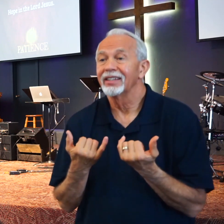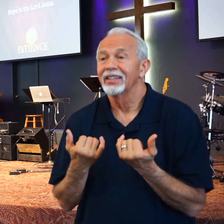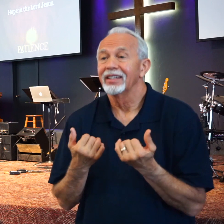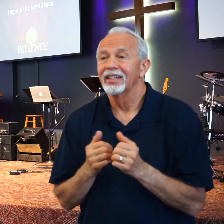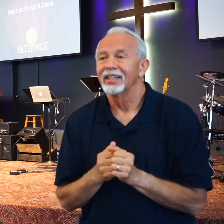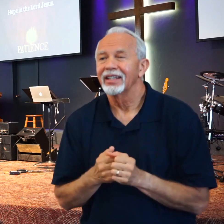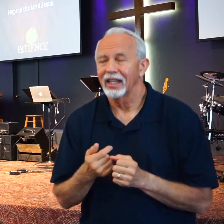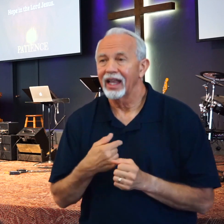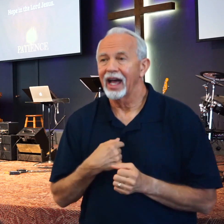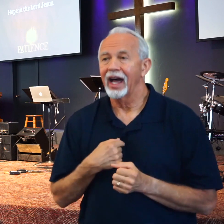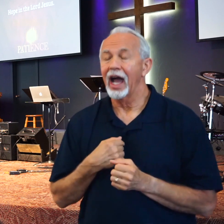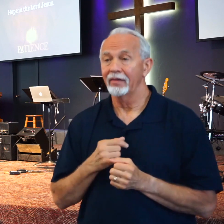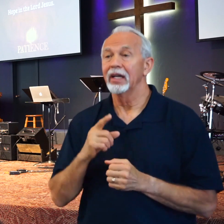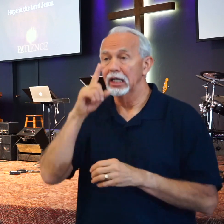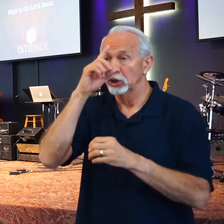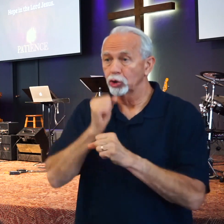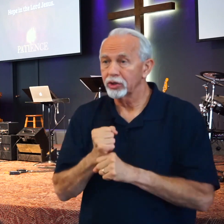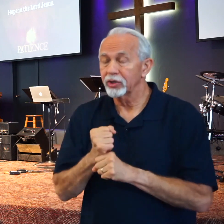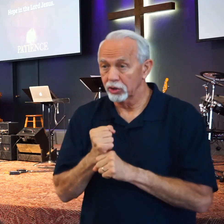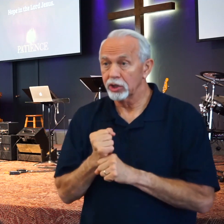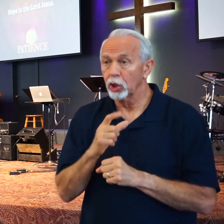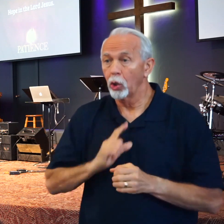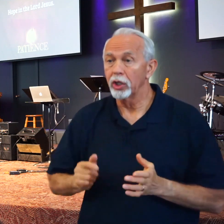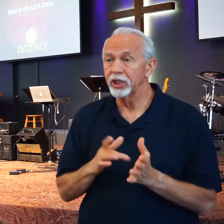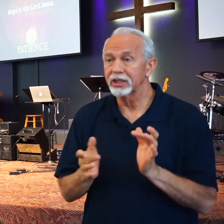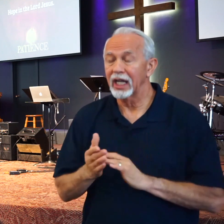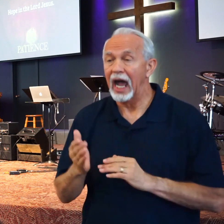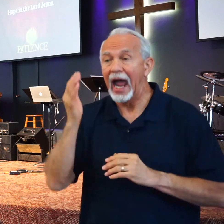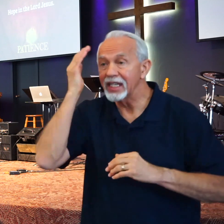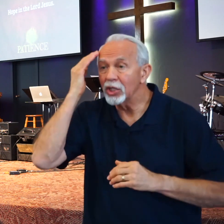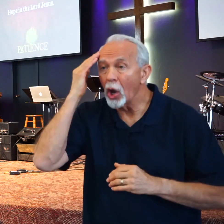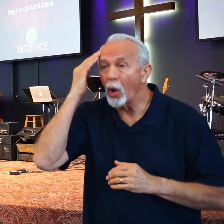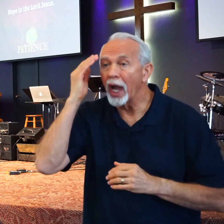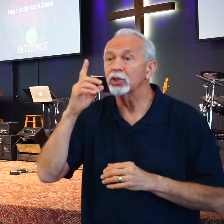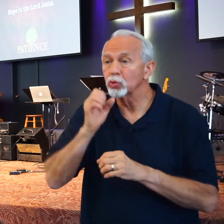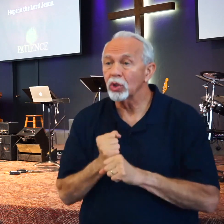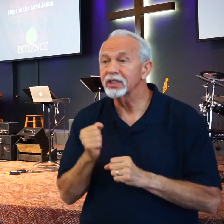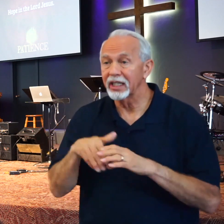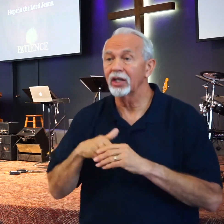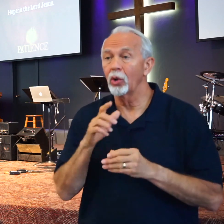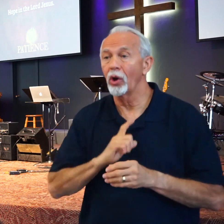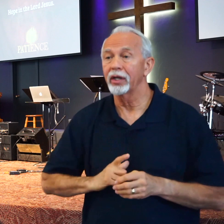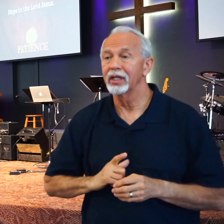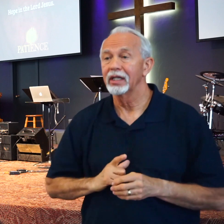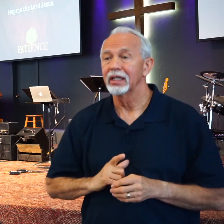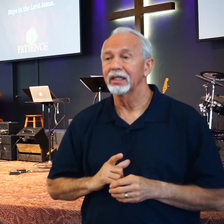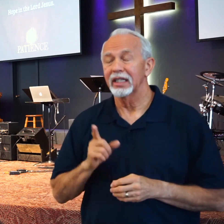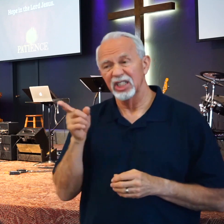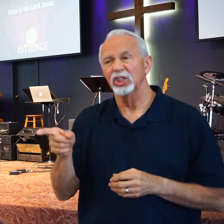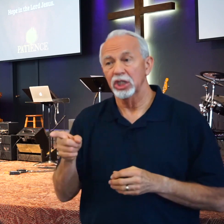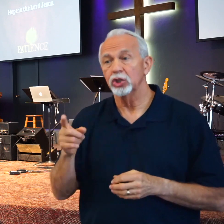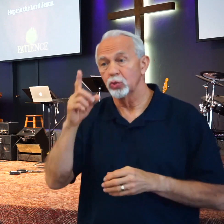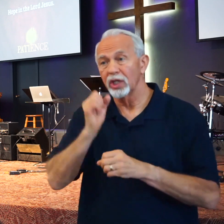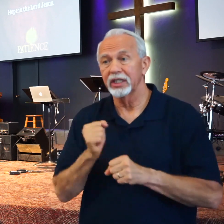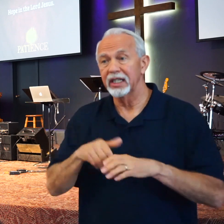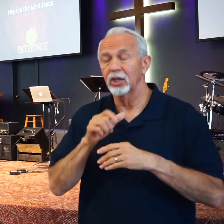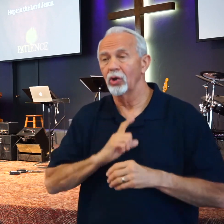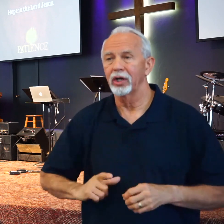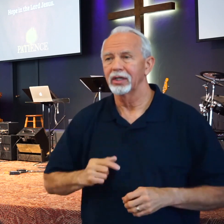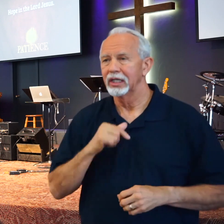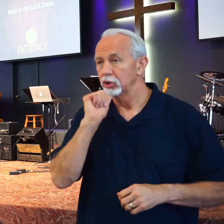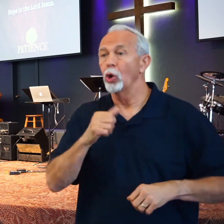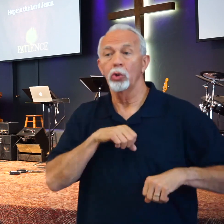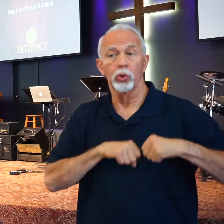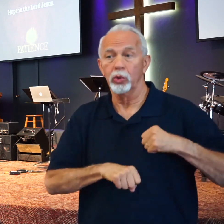I have a sure hope in the Lord Jesus. I know her confession and her trust was in the Lord. And so we do not grieve without